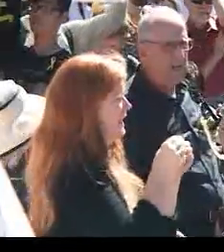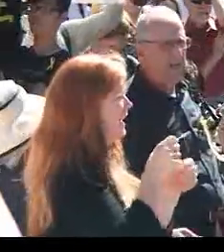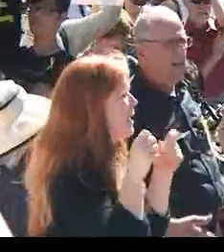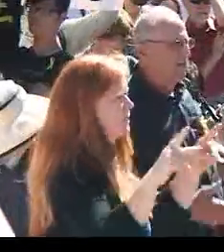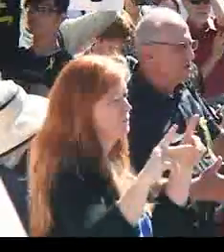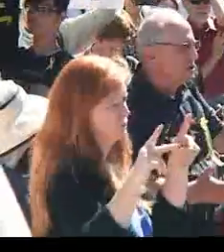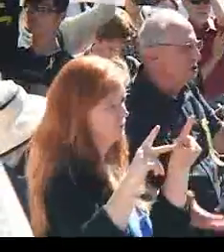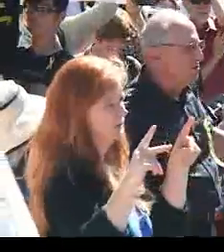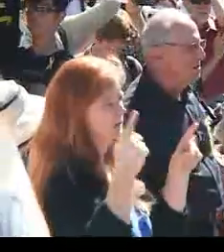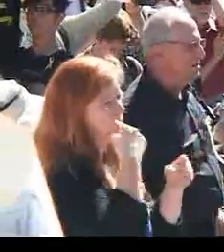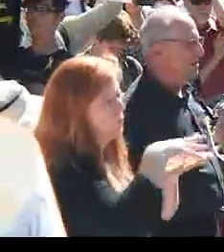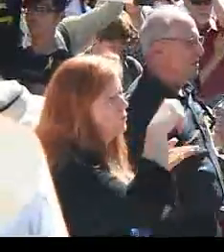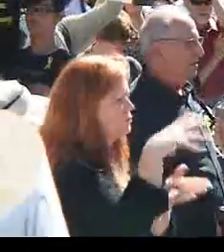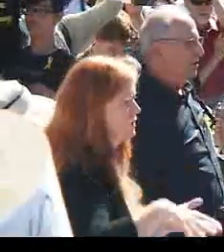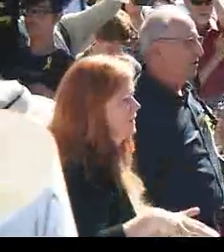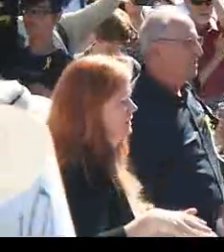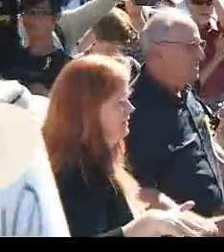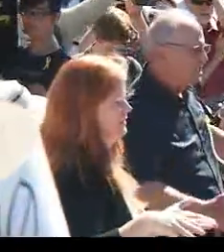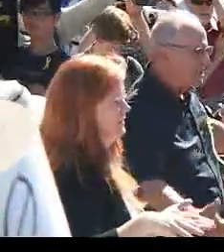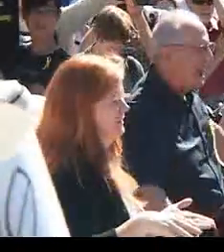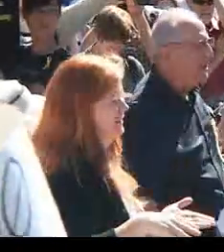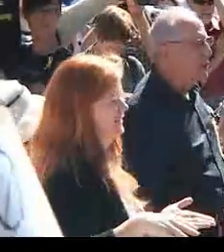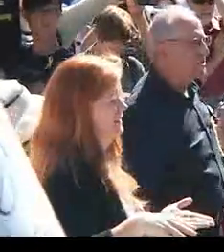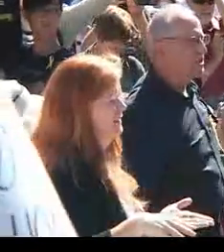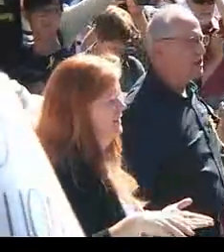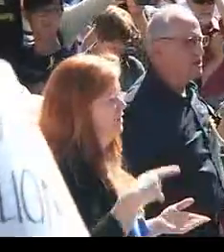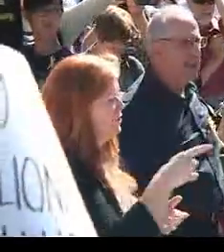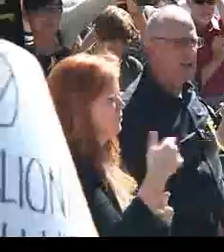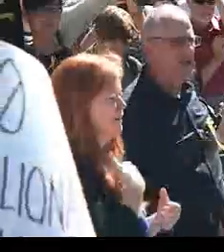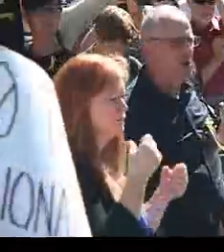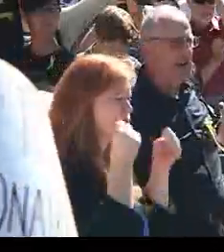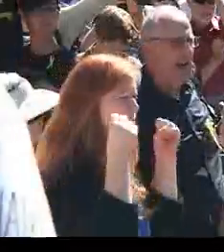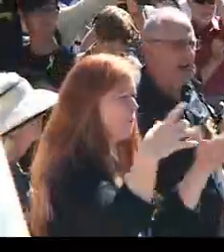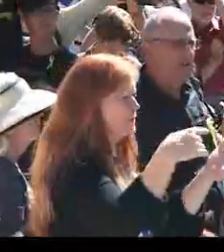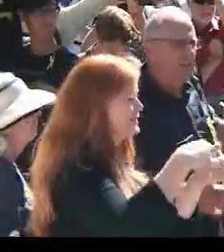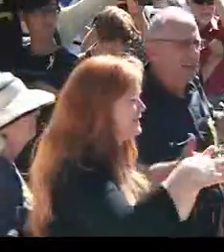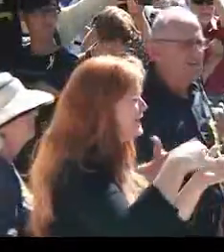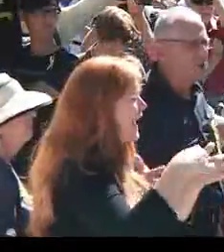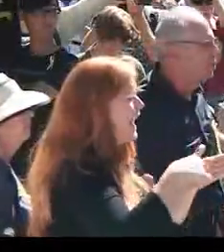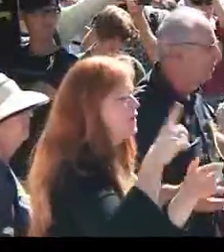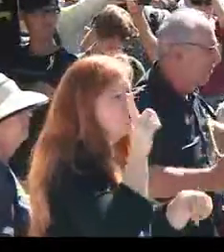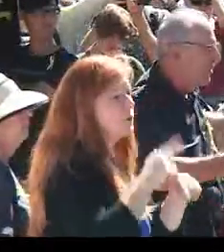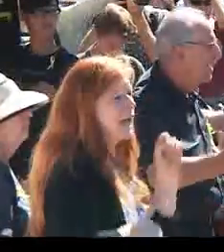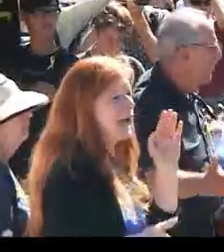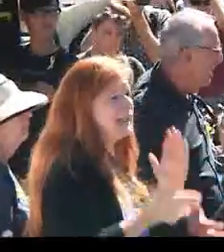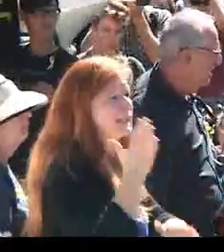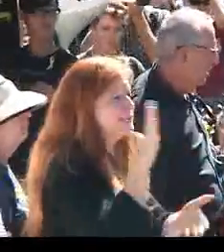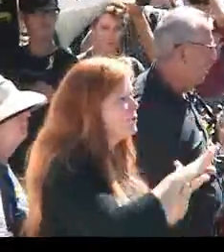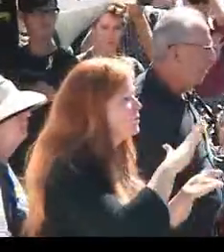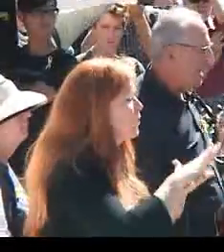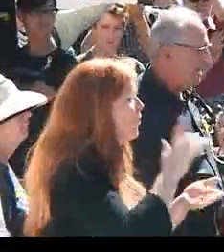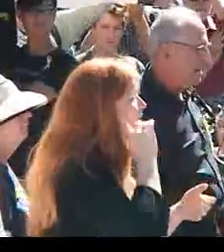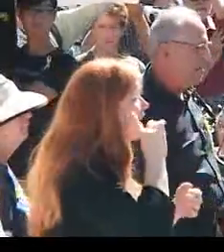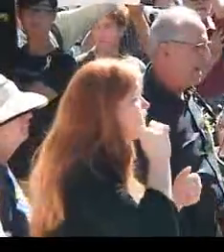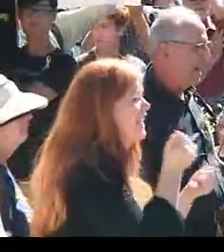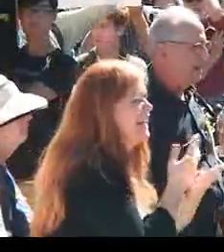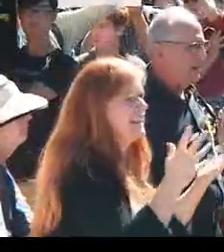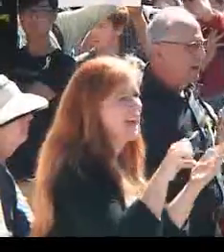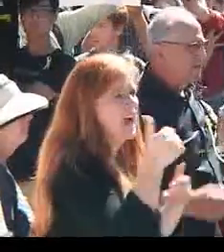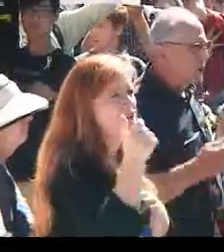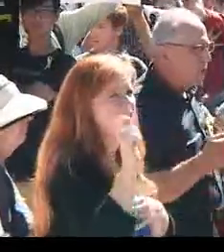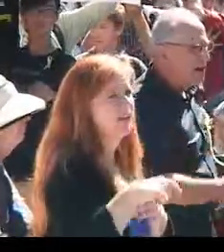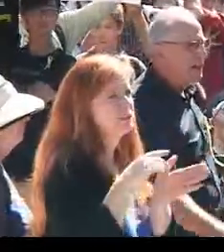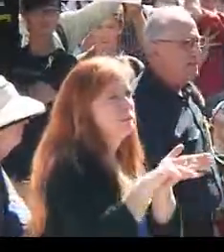opportunity for students. You're saddled with such debts that you can't even leave school and think of anything but paying them